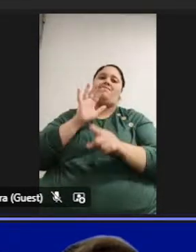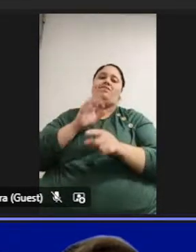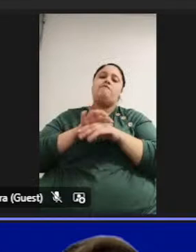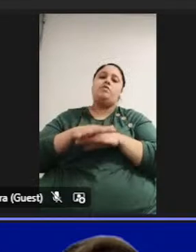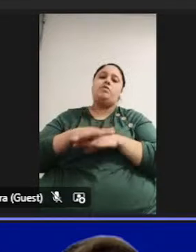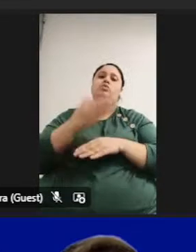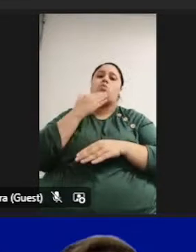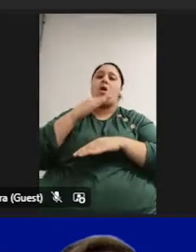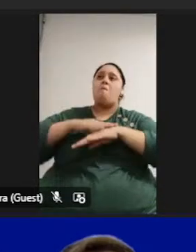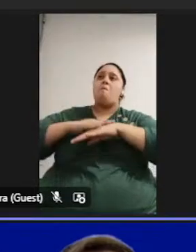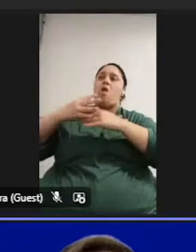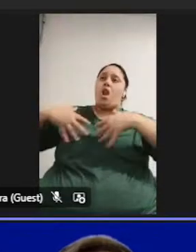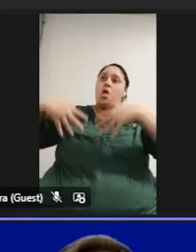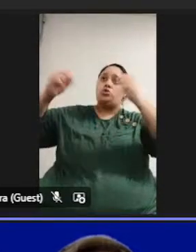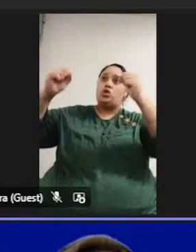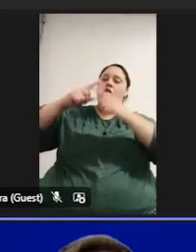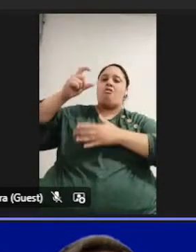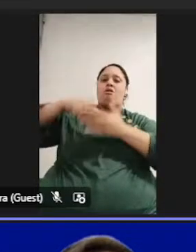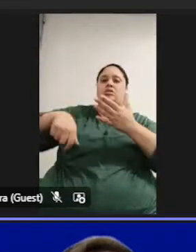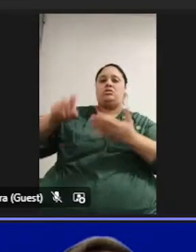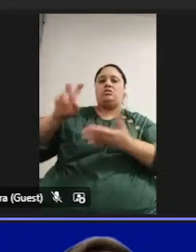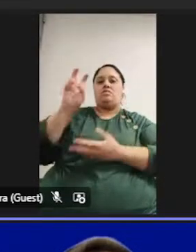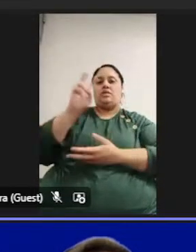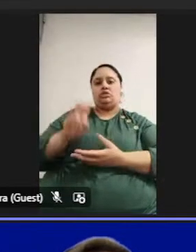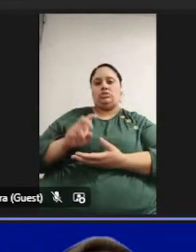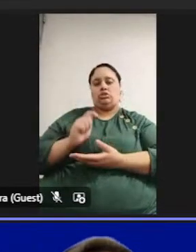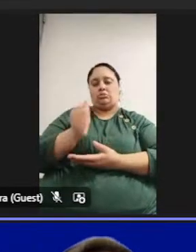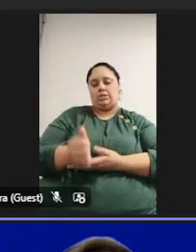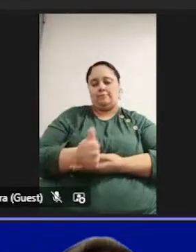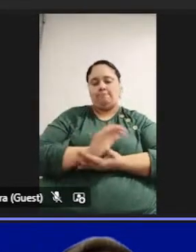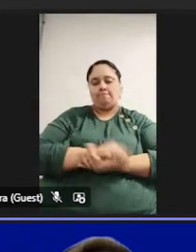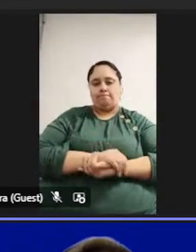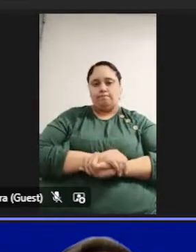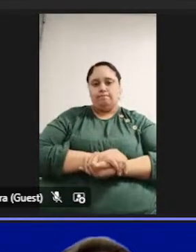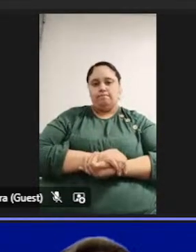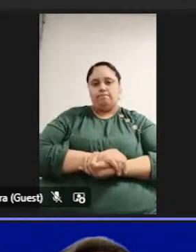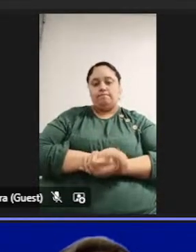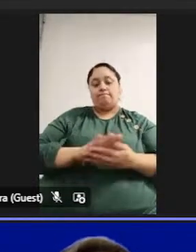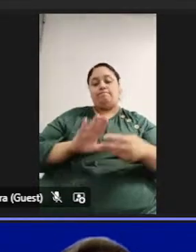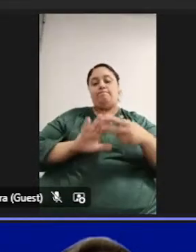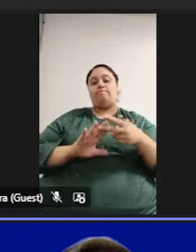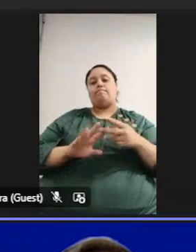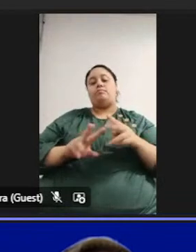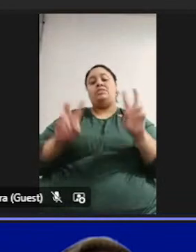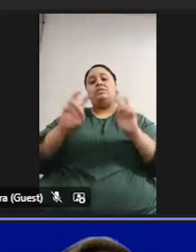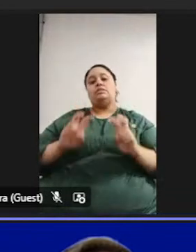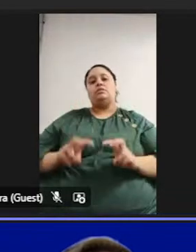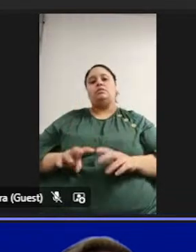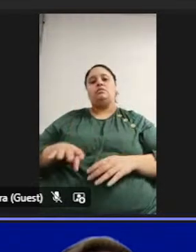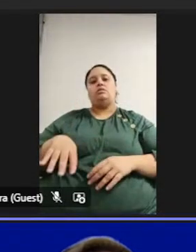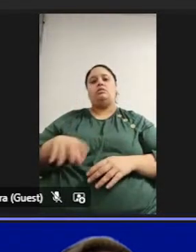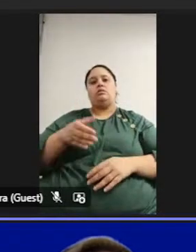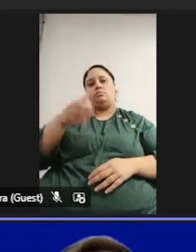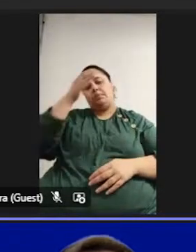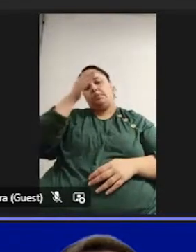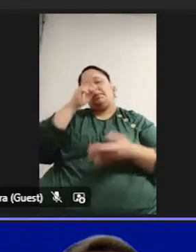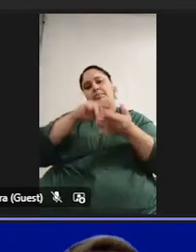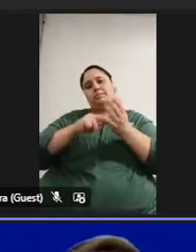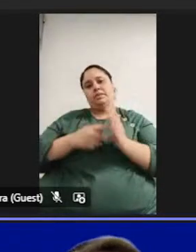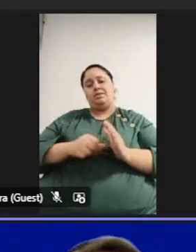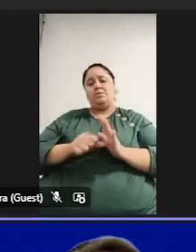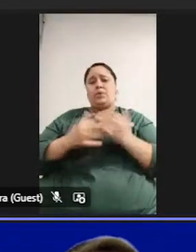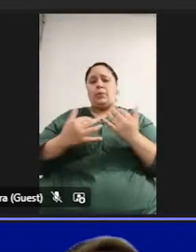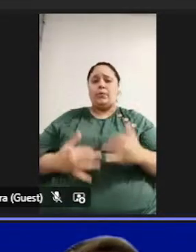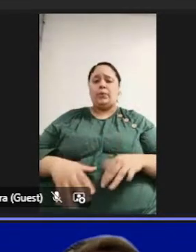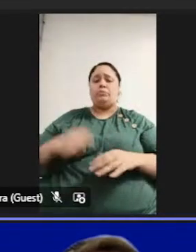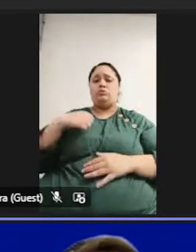of electricity. Secondly, electricity master plans are critical for municipalities to understand where they have